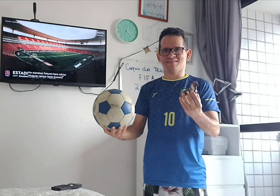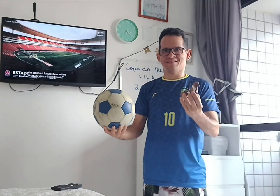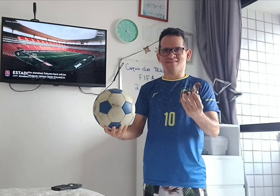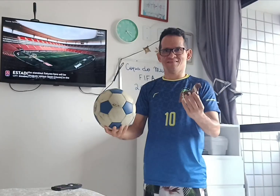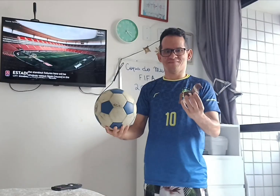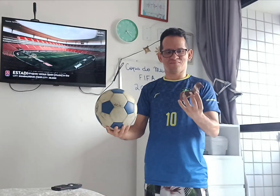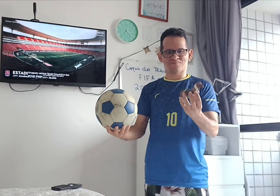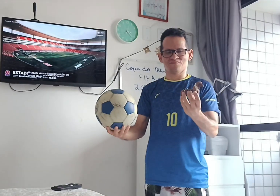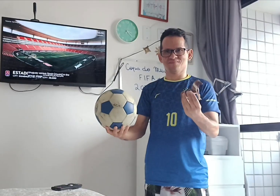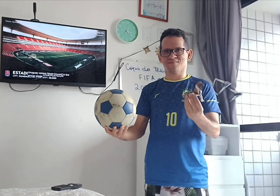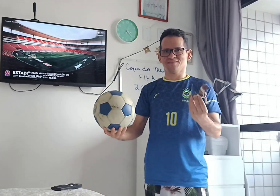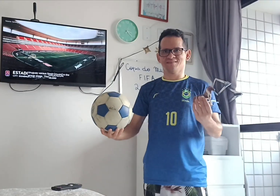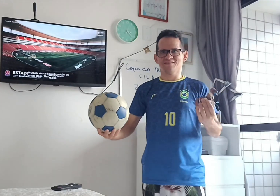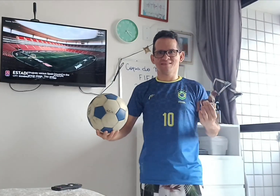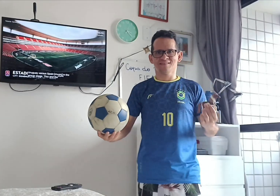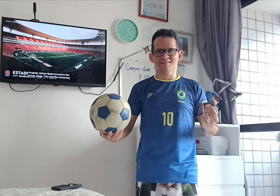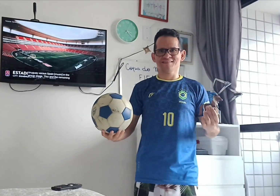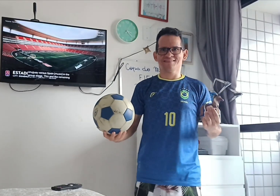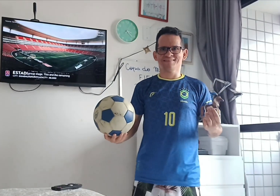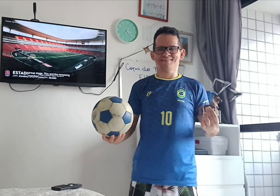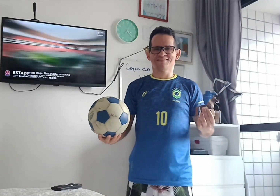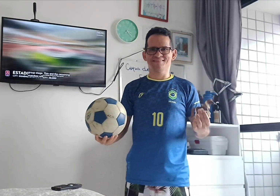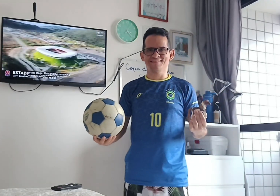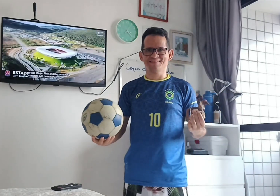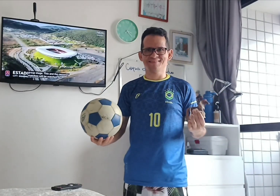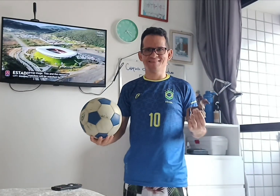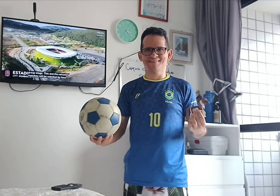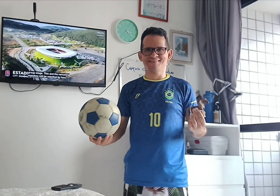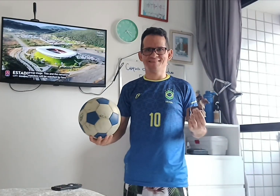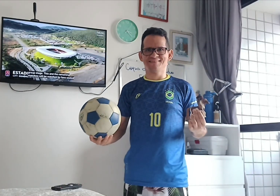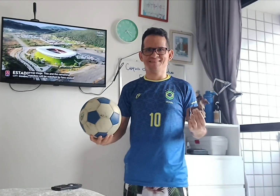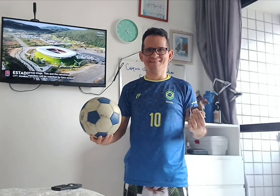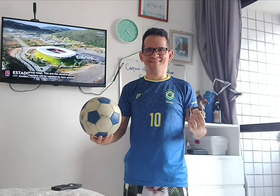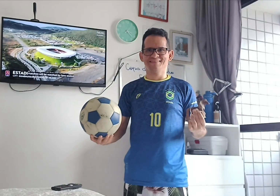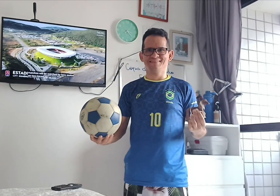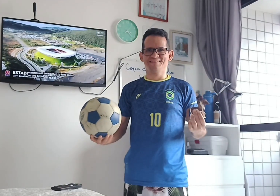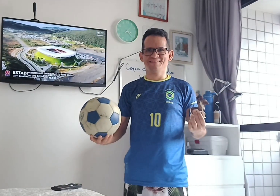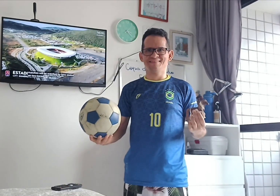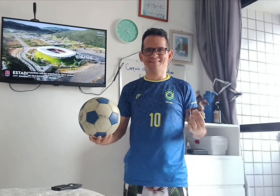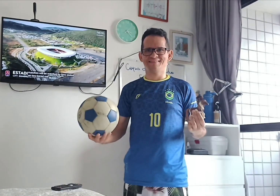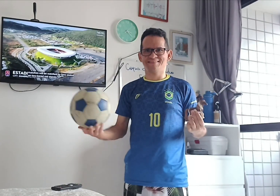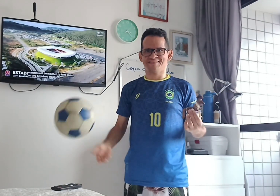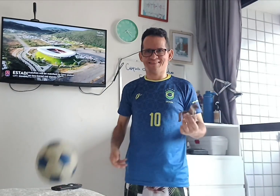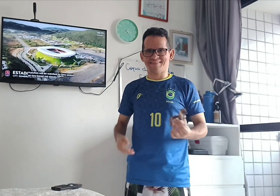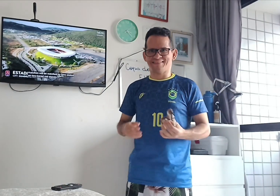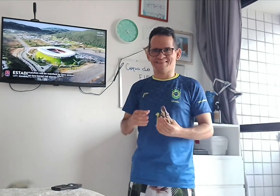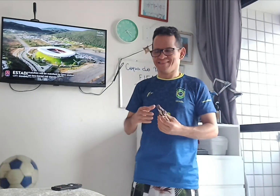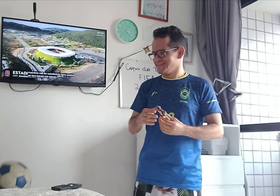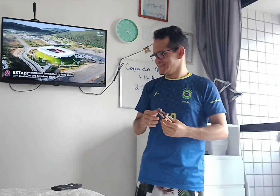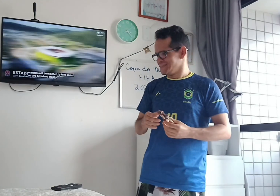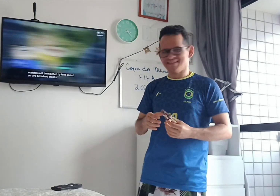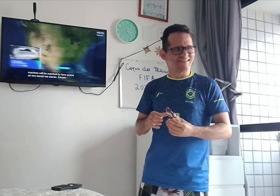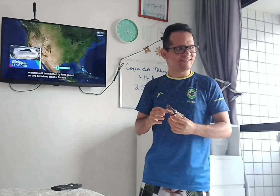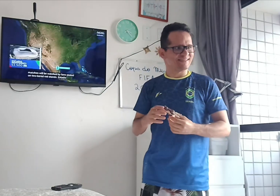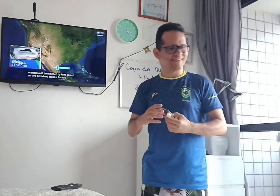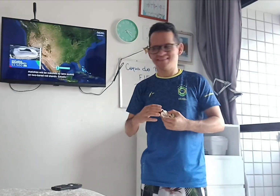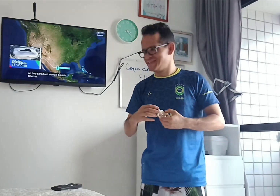Spain in the group stage. This and the remaining matches will be watched by fans seated on 2 tiered red stands. Estadio